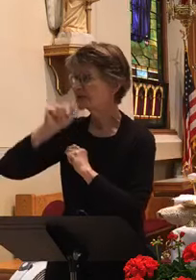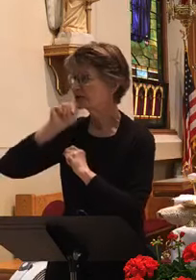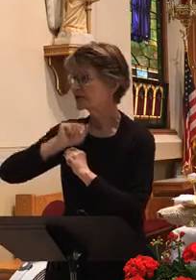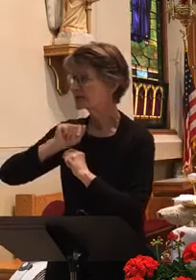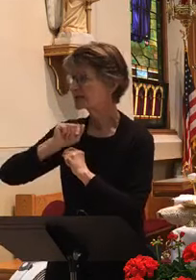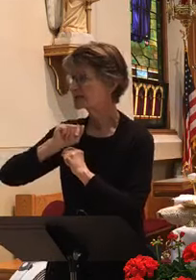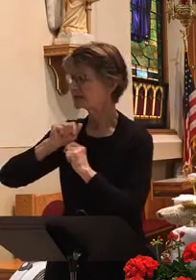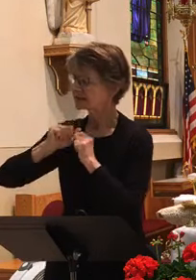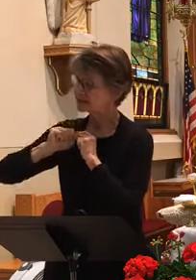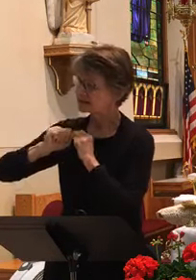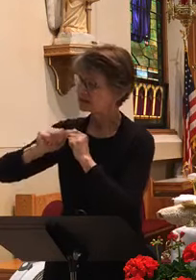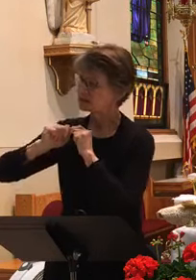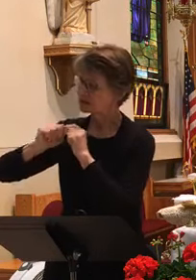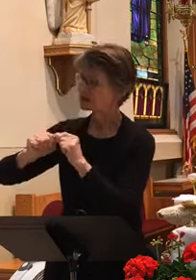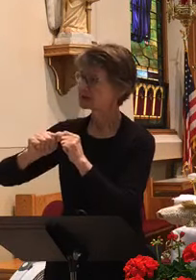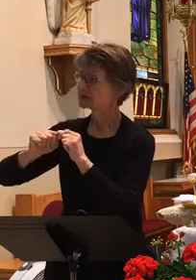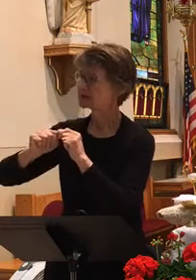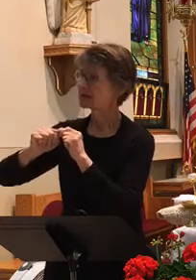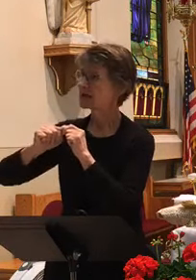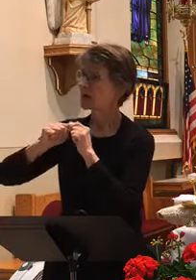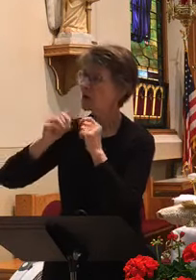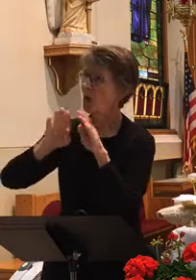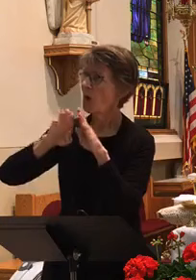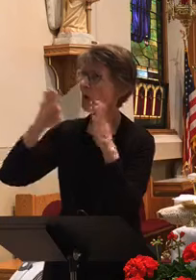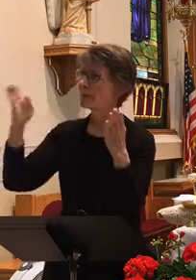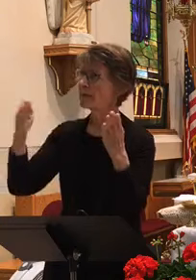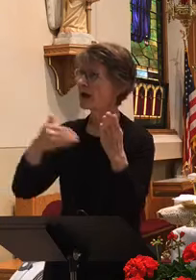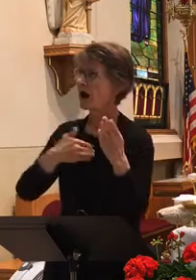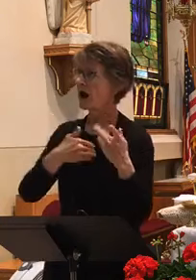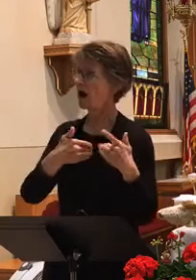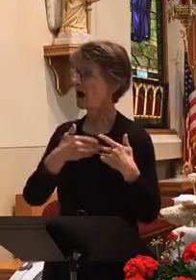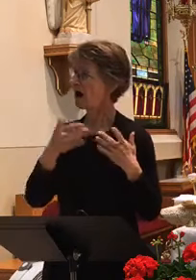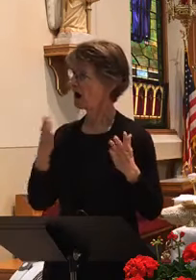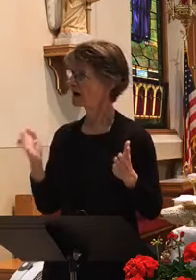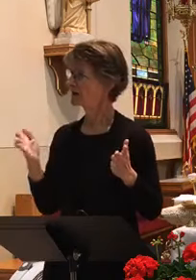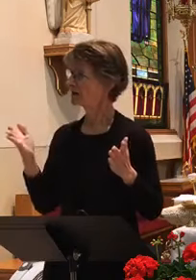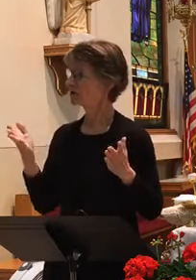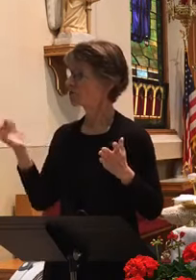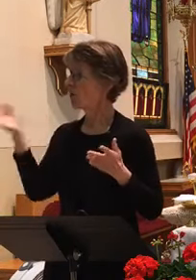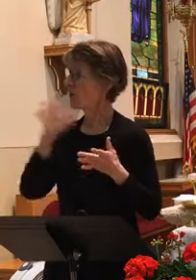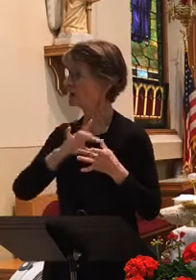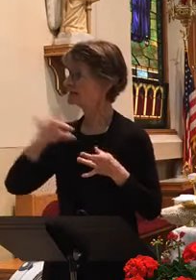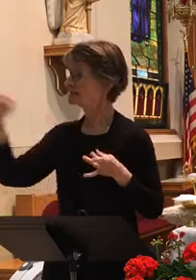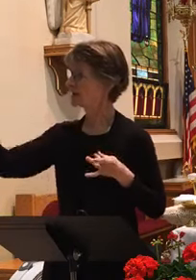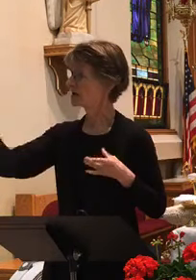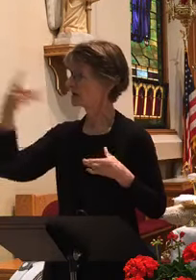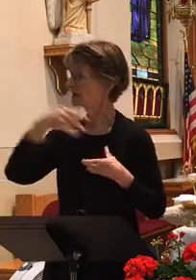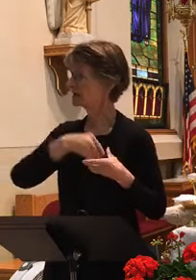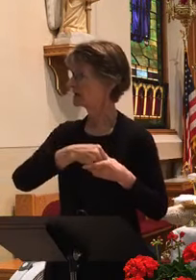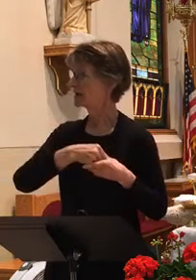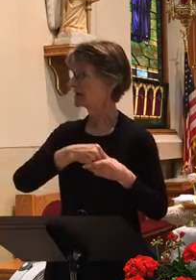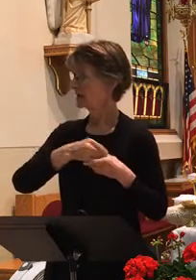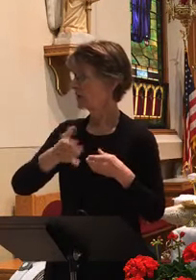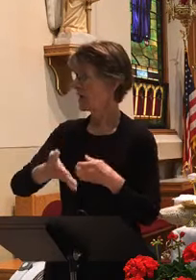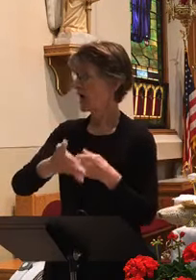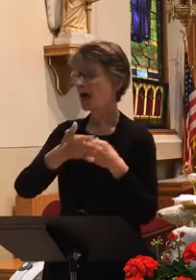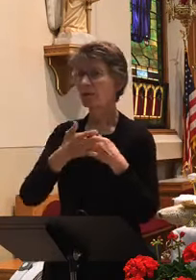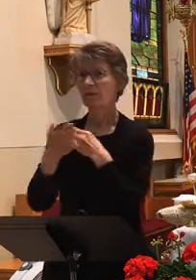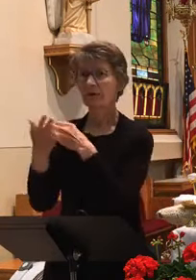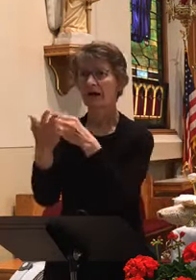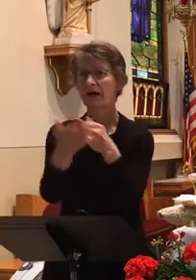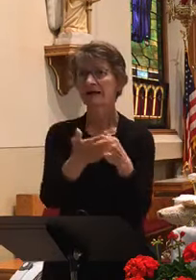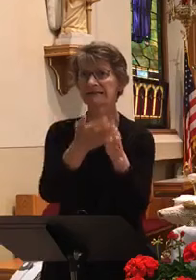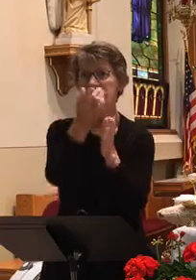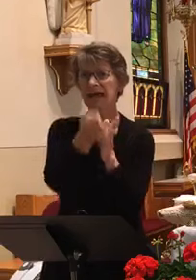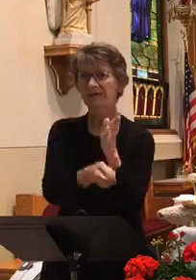with endurance, with openness of heart, that your Holy Spirit helps us each moment,